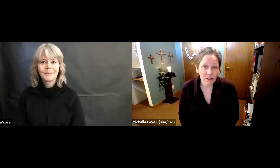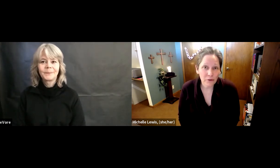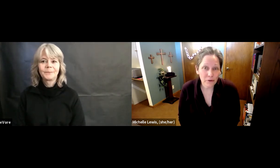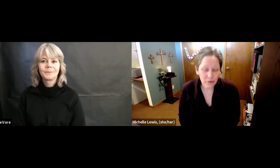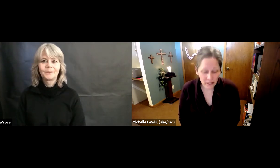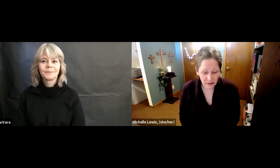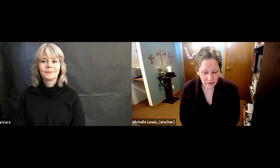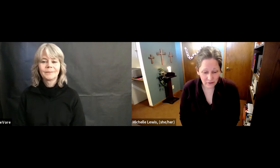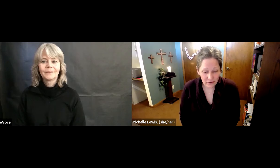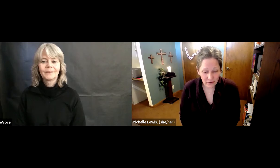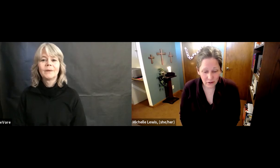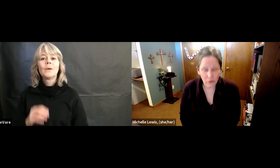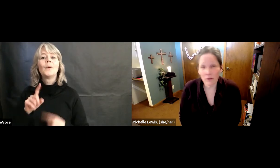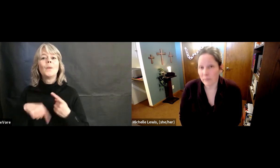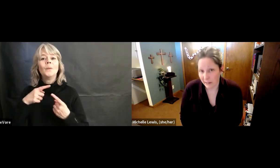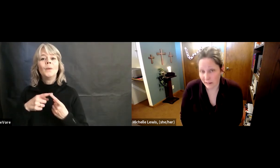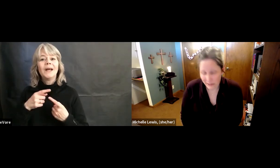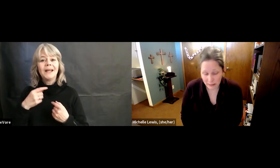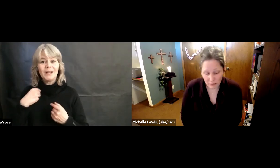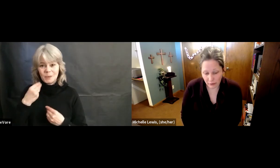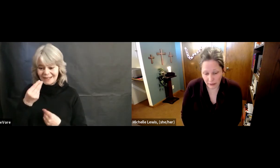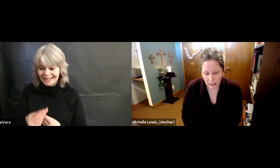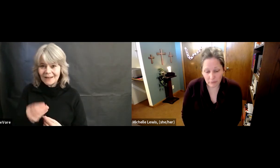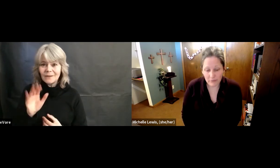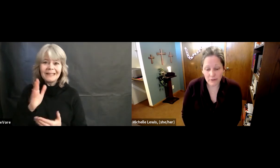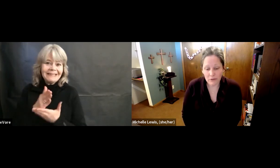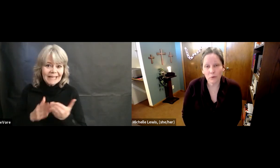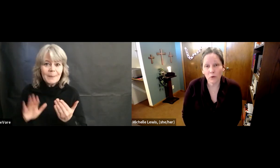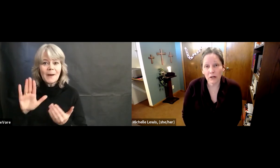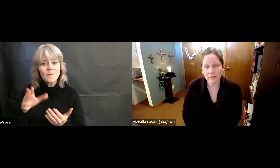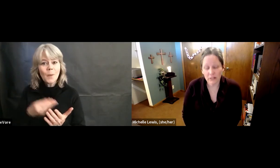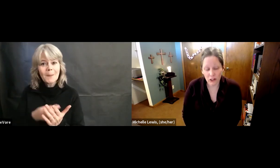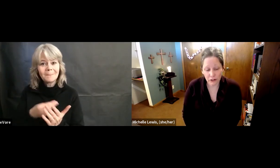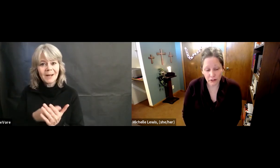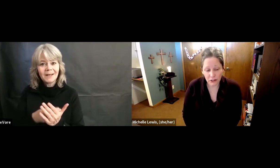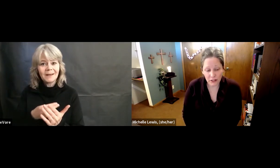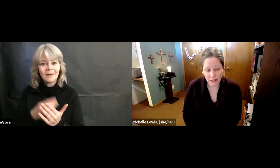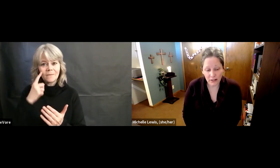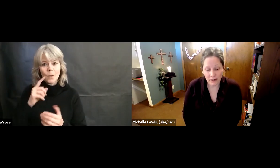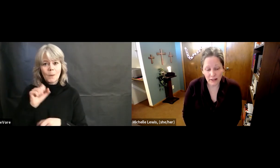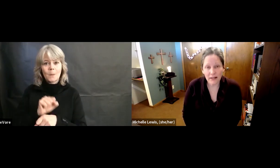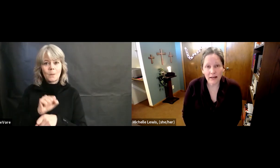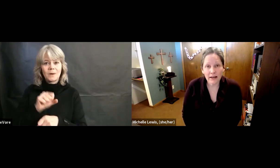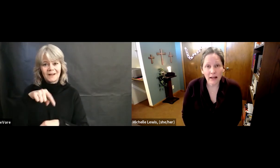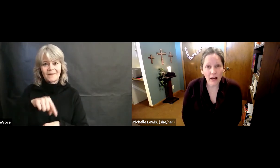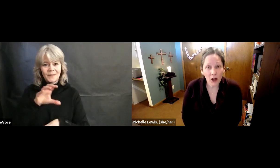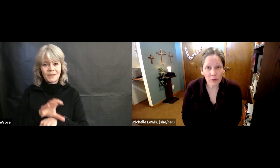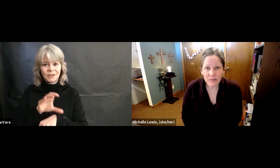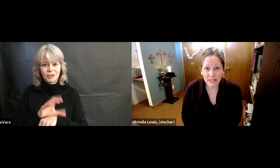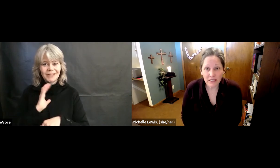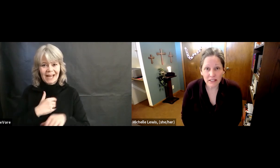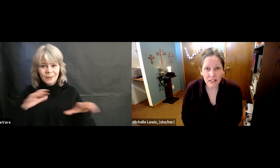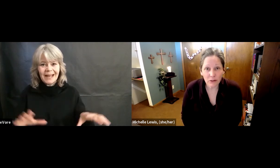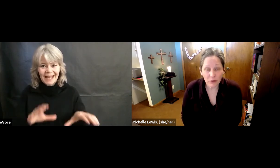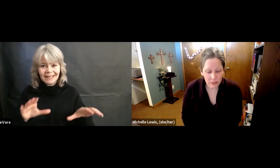When you give your money, some of your money, to the work of this church, that helps